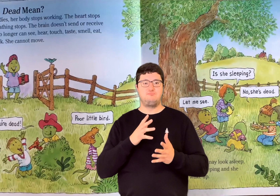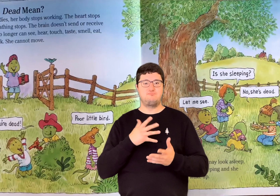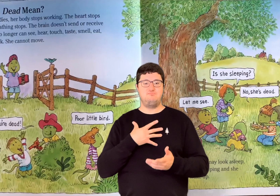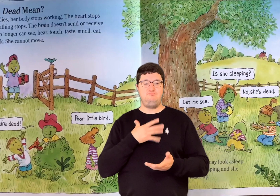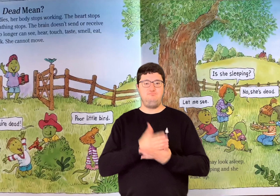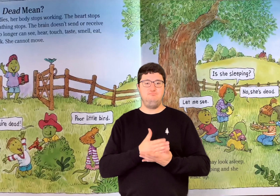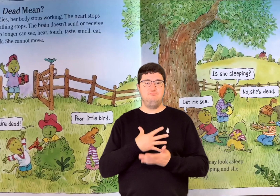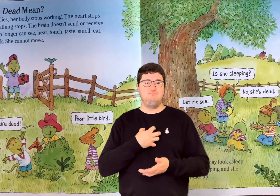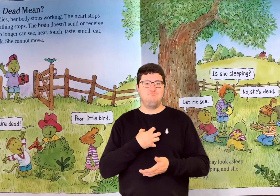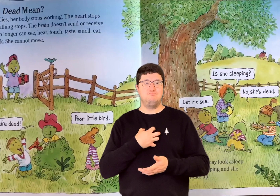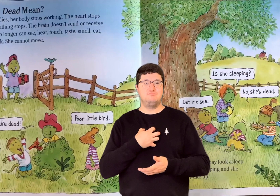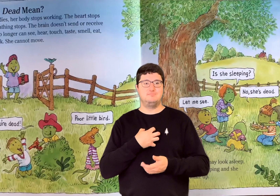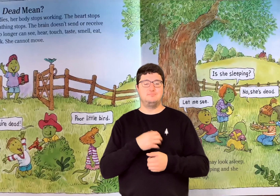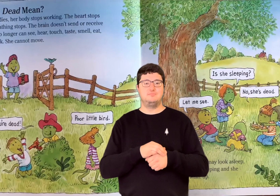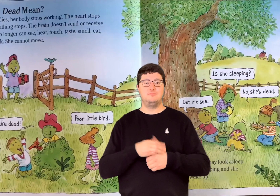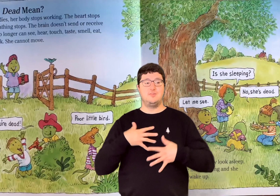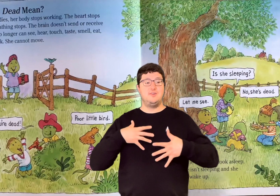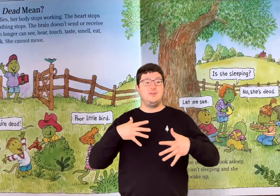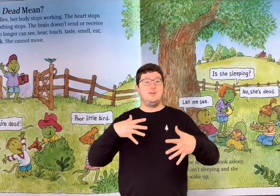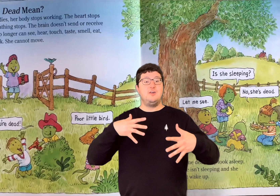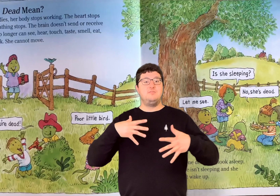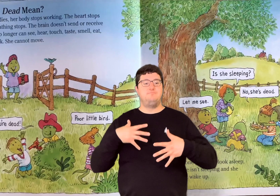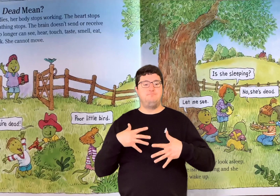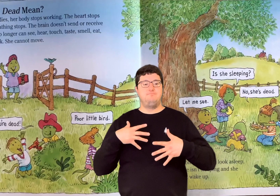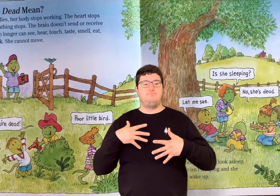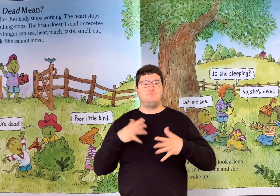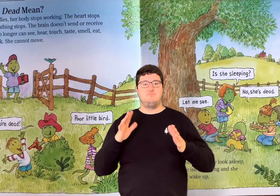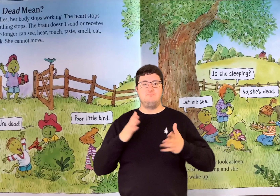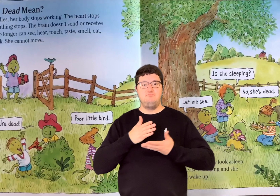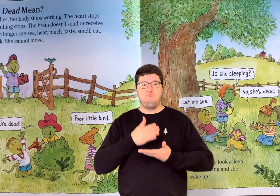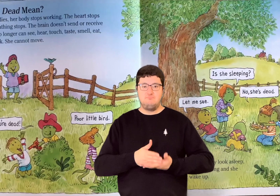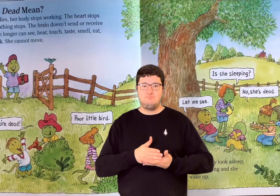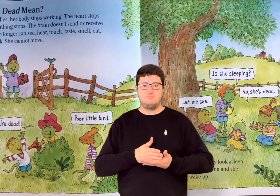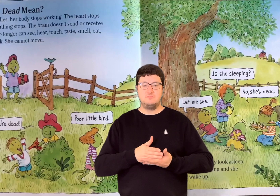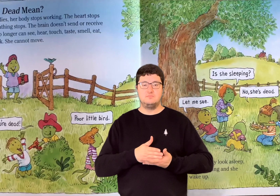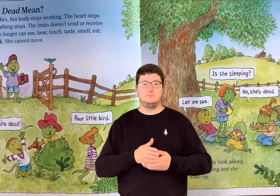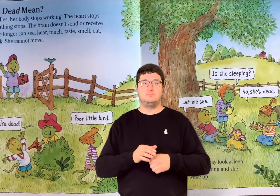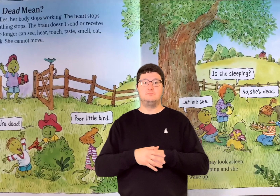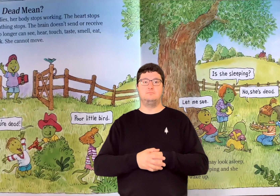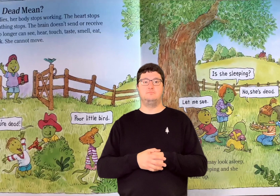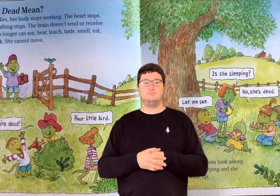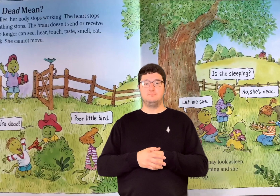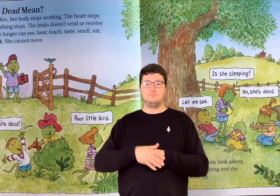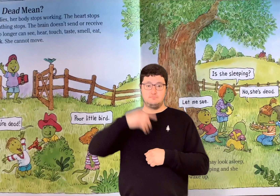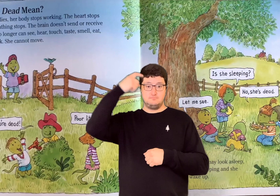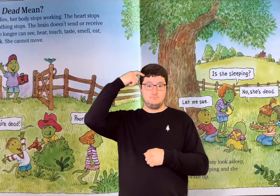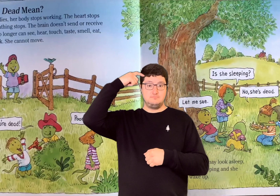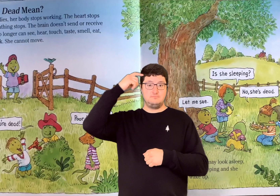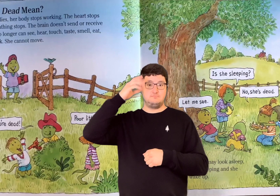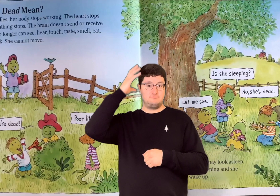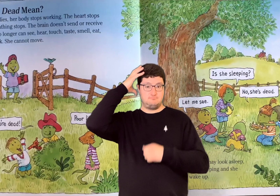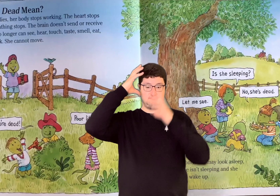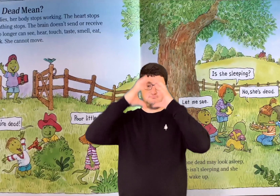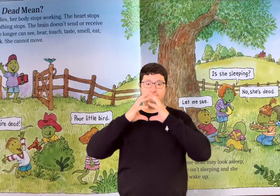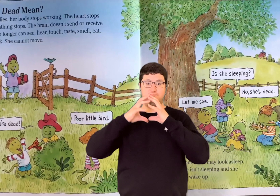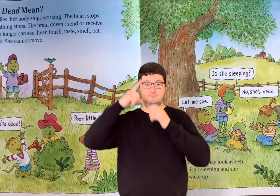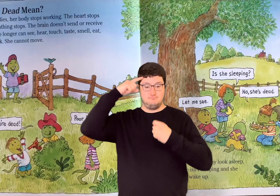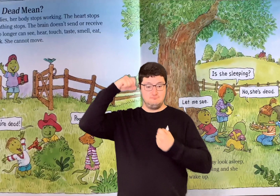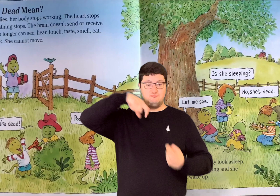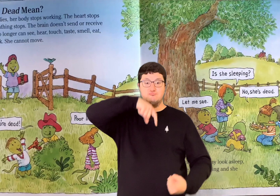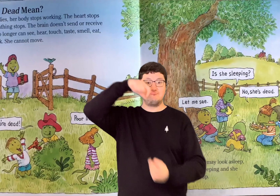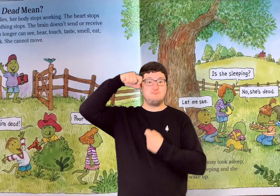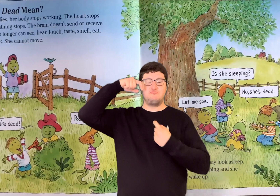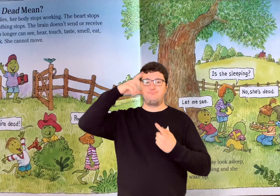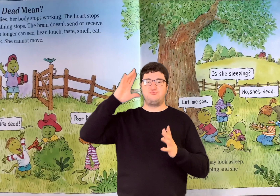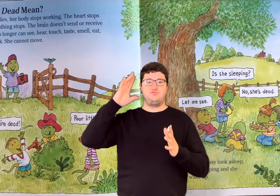doesn't send or receive messages. She no longer can see, hear, touch, taste, smell,